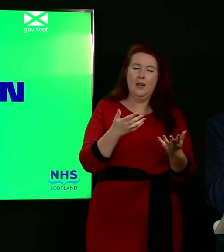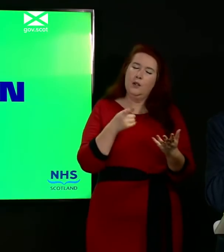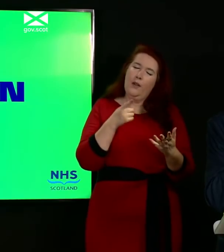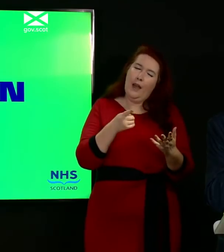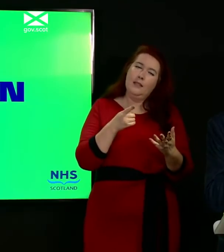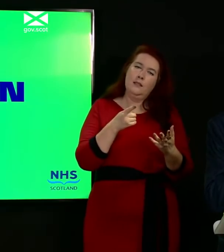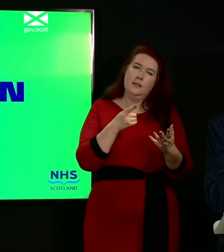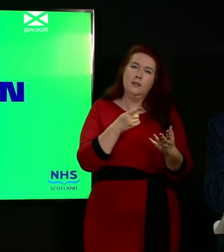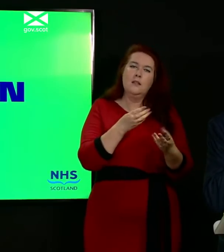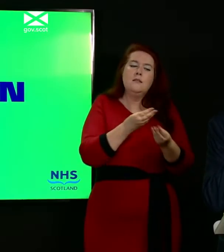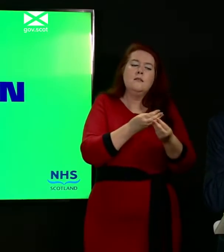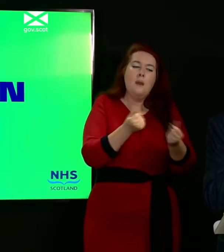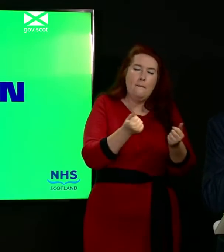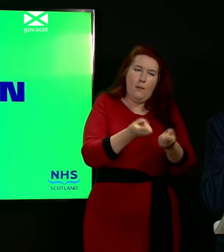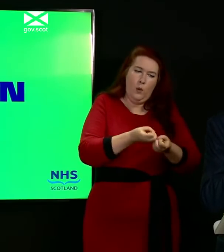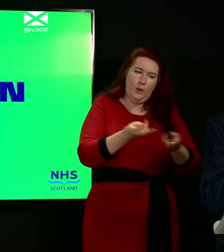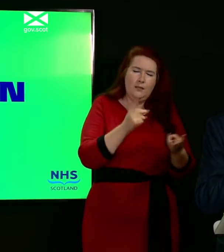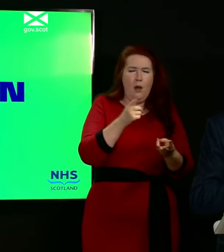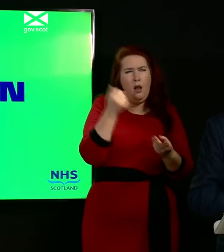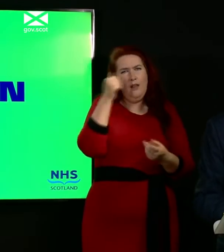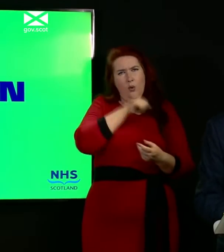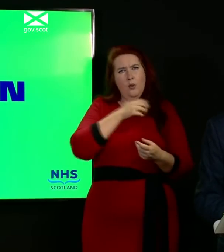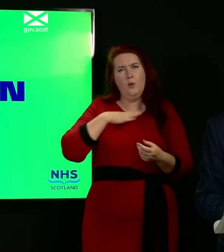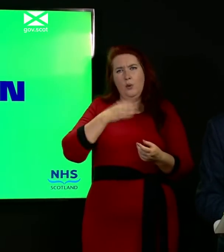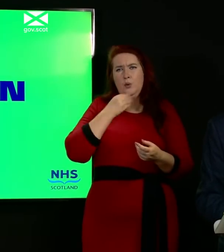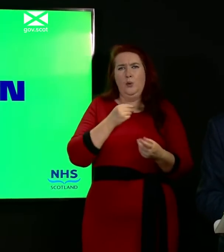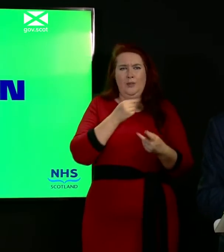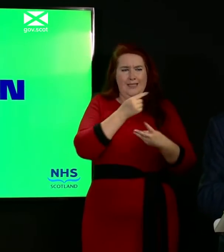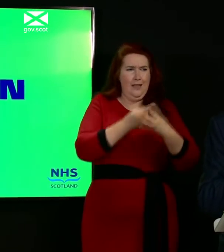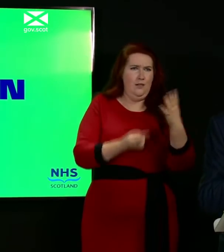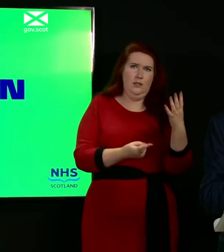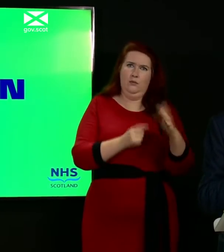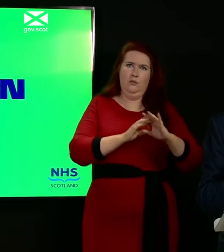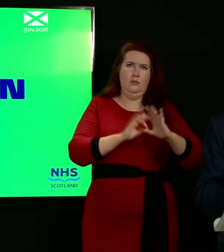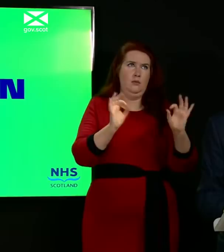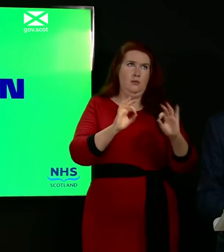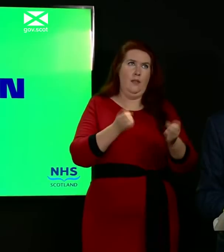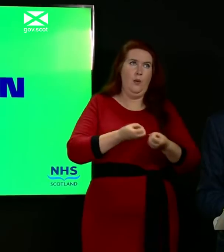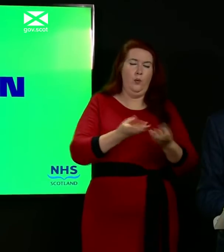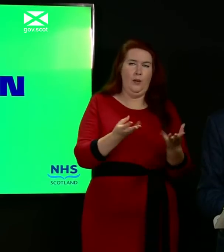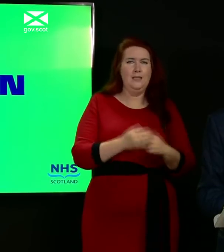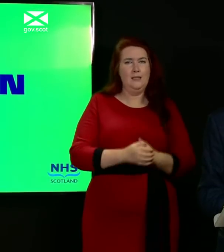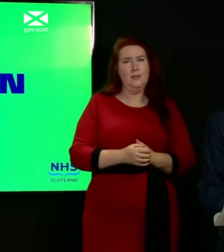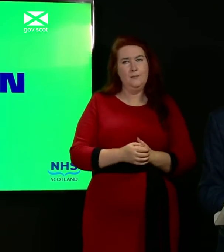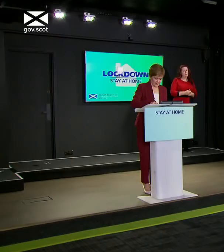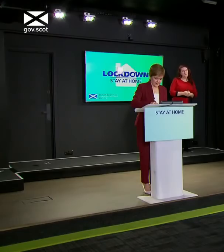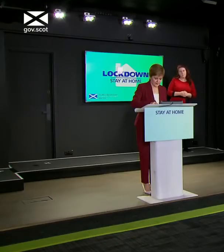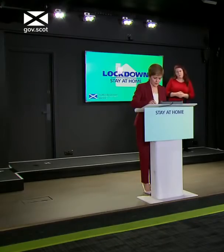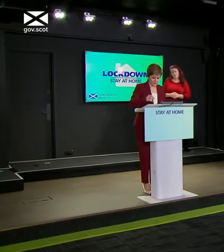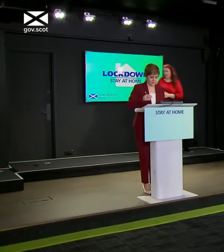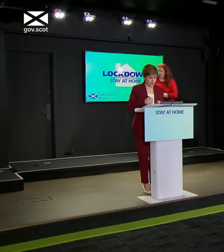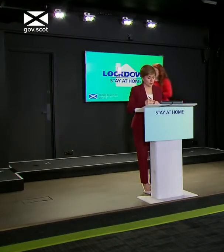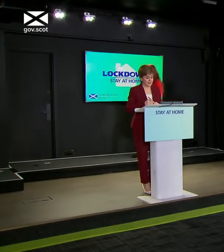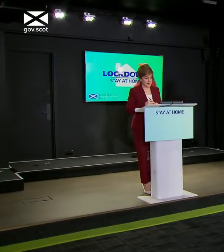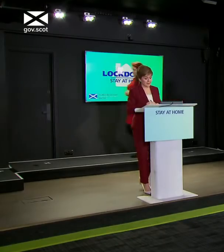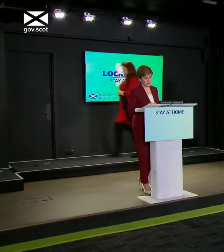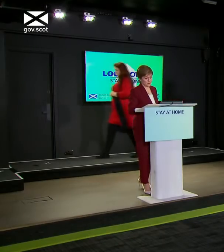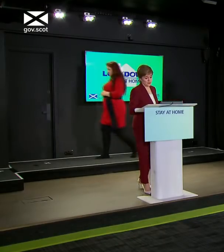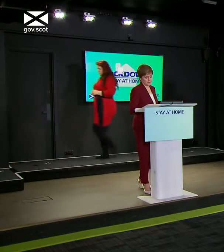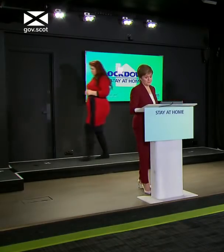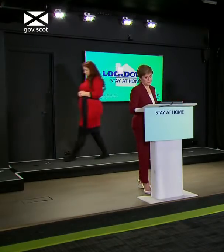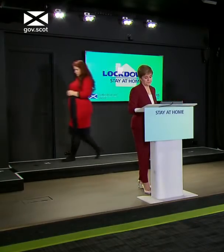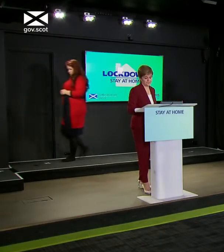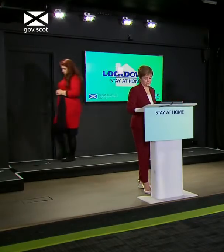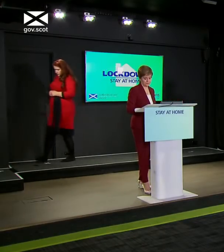vaccine, and we're doing all we can to, of course, use every single dose on people as much as we possibly can. Scott McNabb